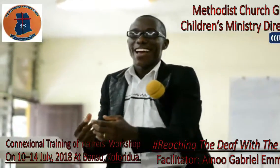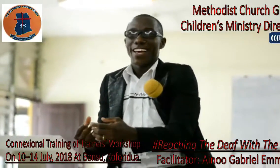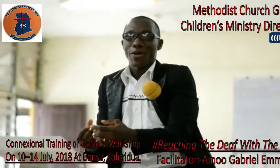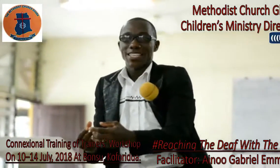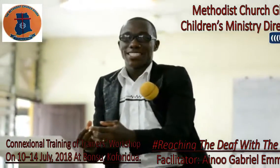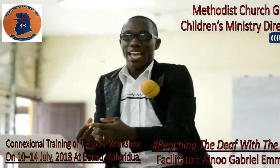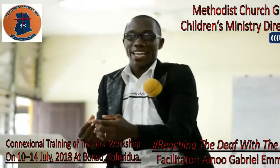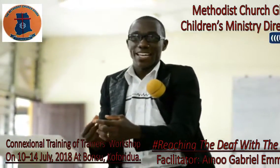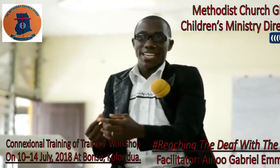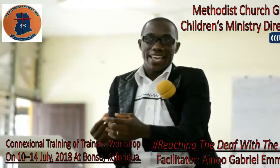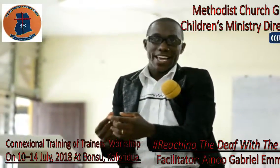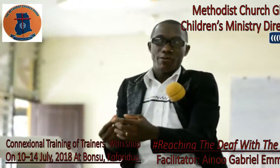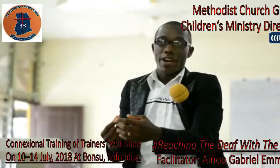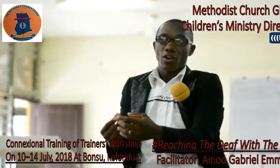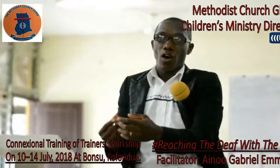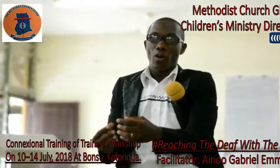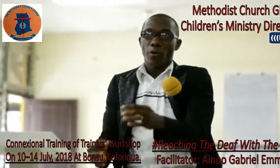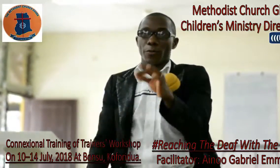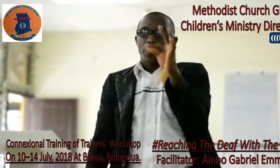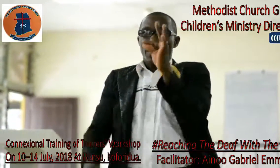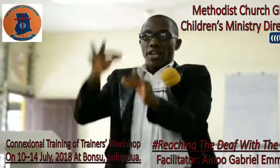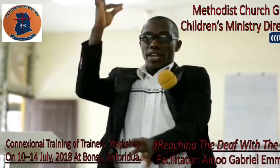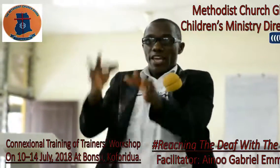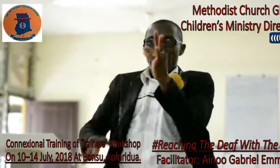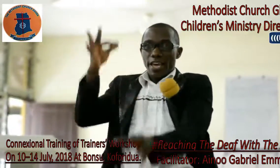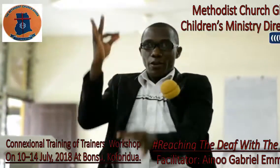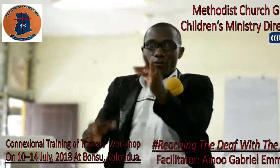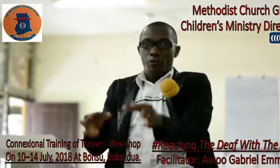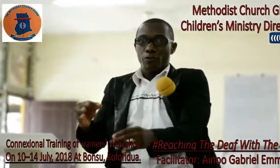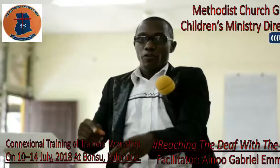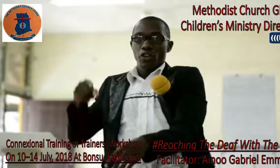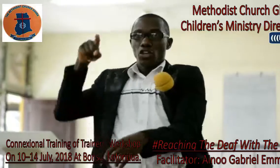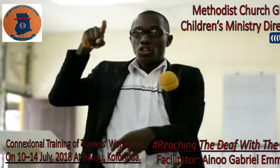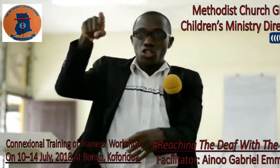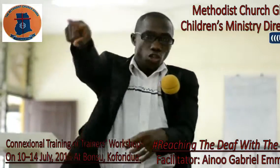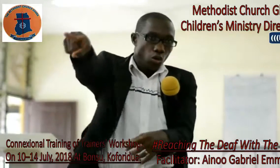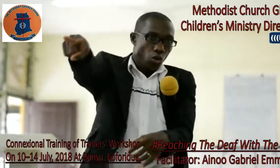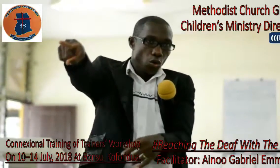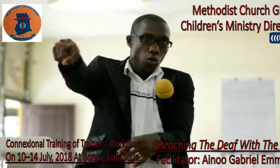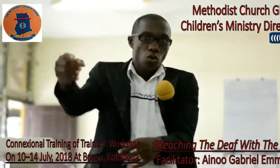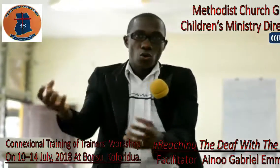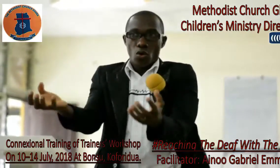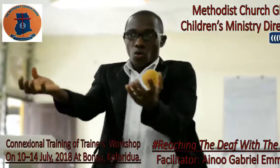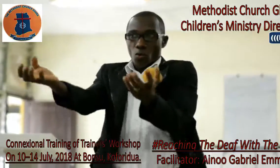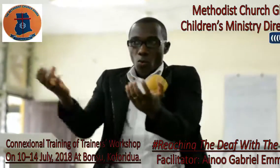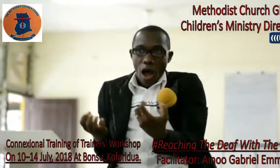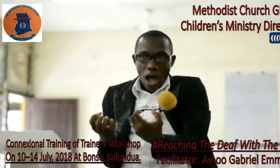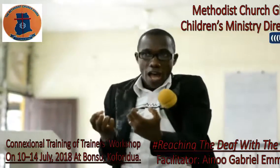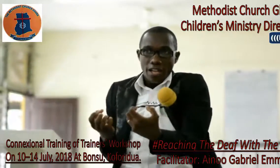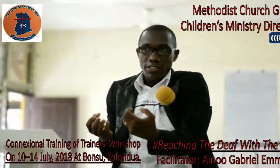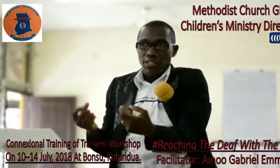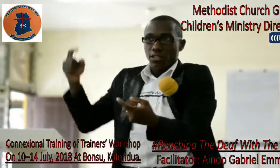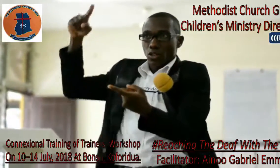We are taking it again. Ready, go. If you want